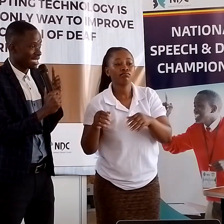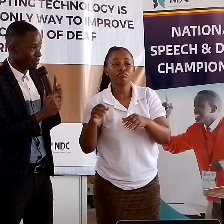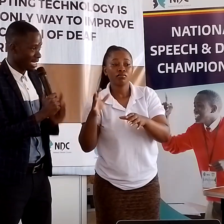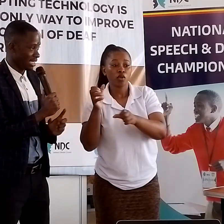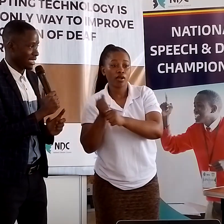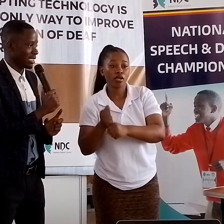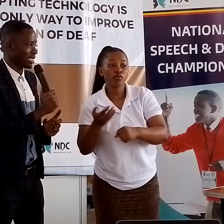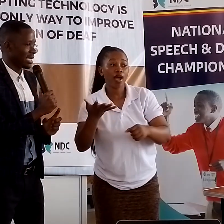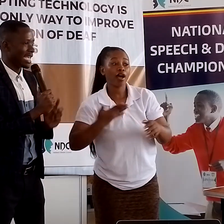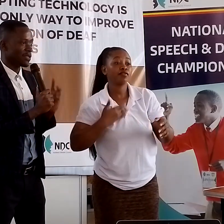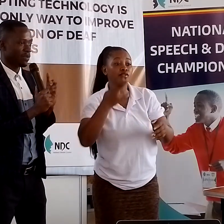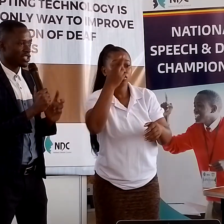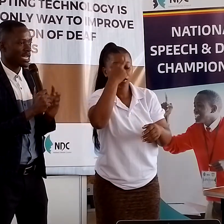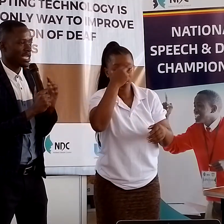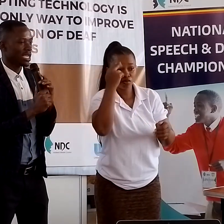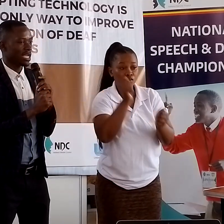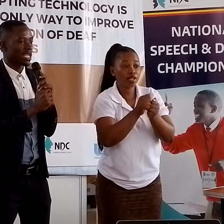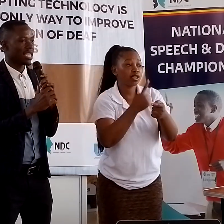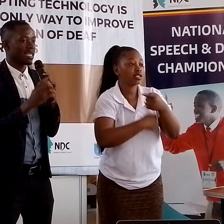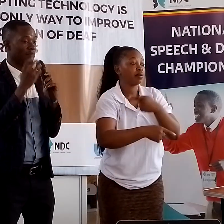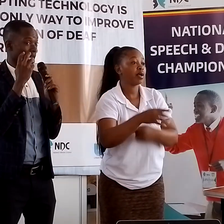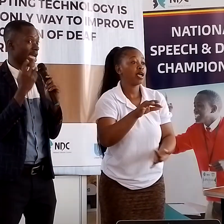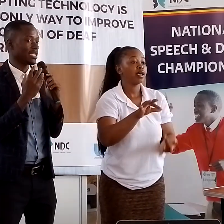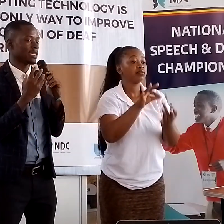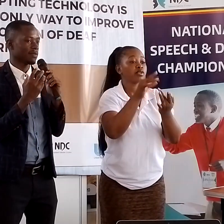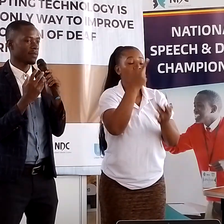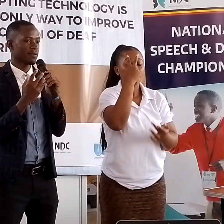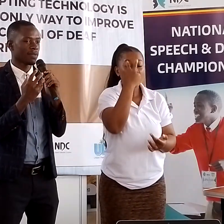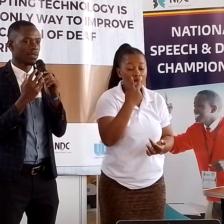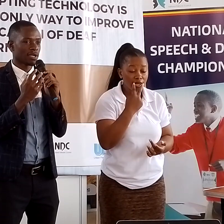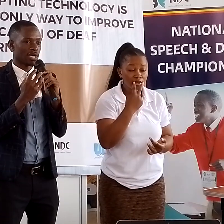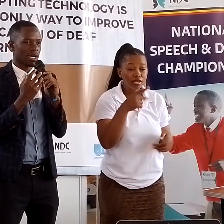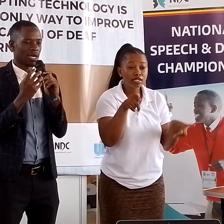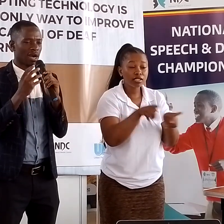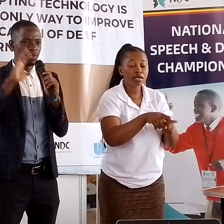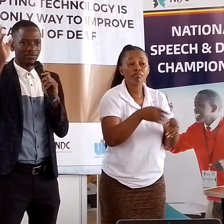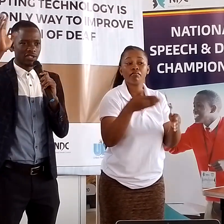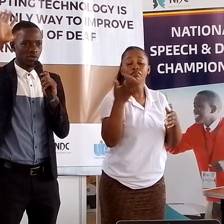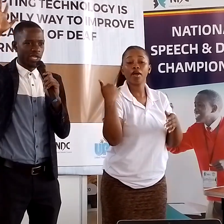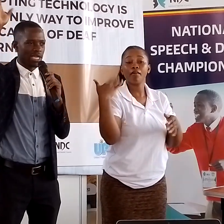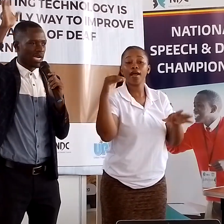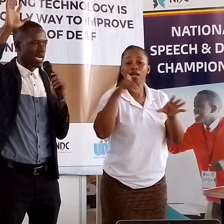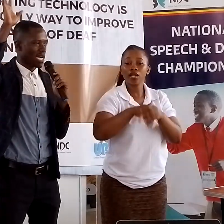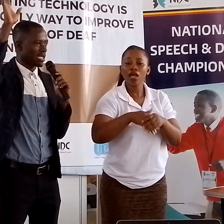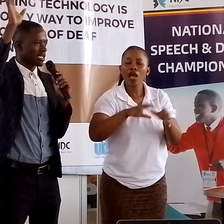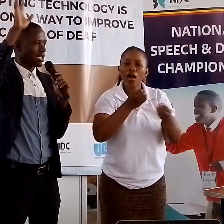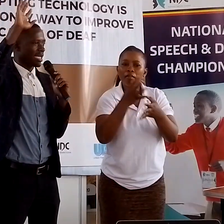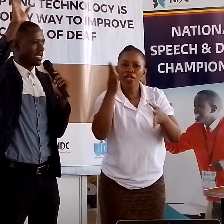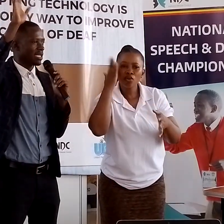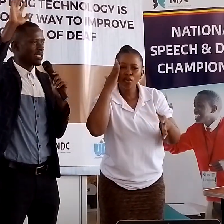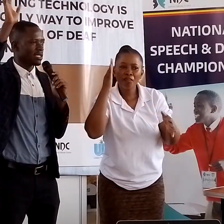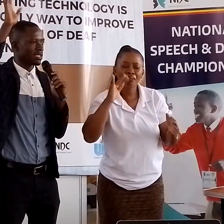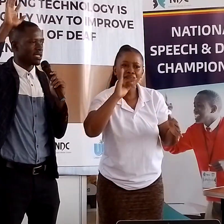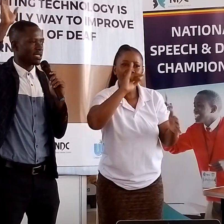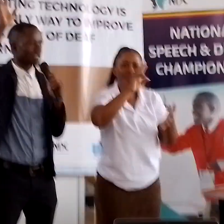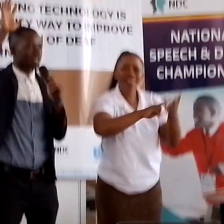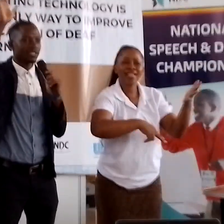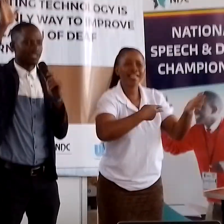with disabilities, especially the blind. How many of us know Iganga